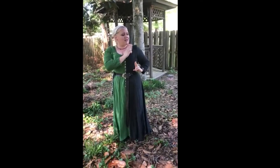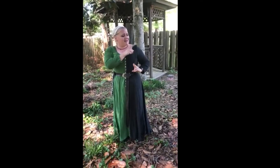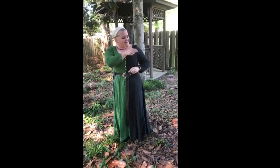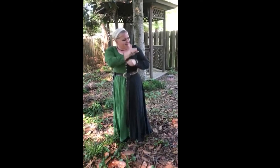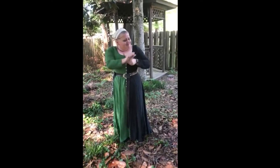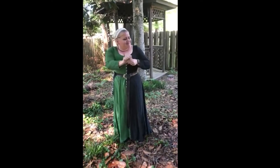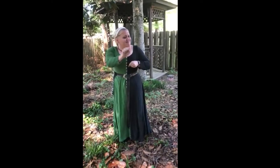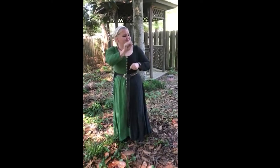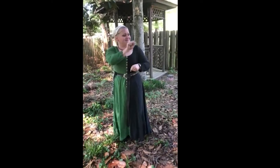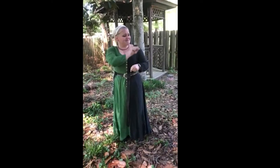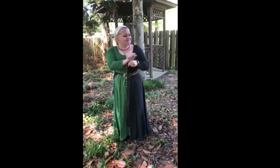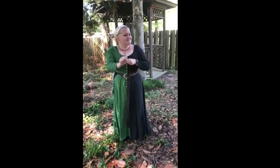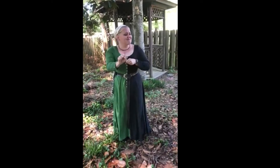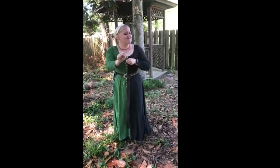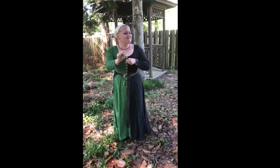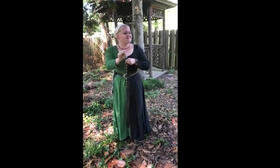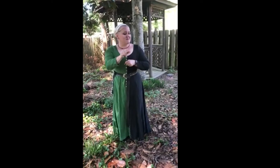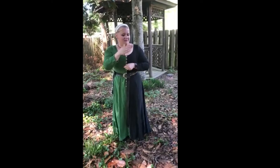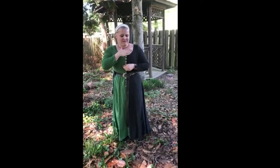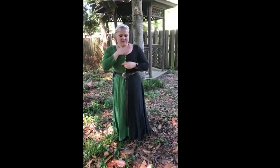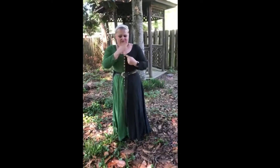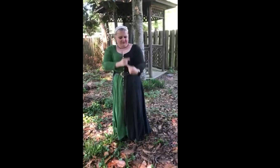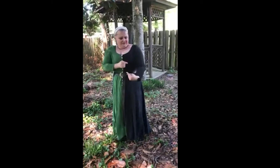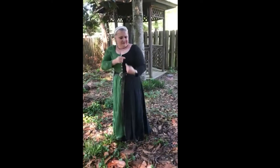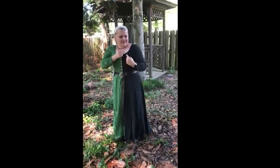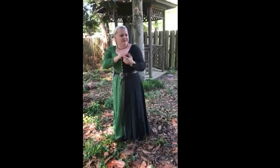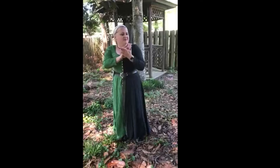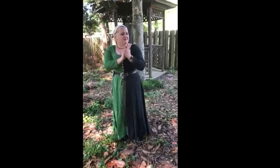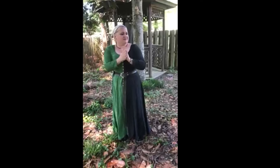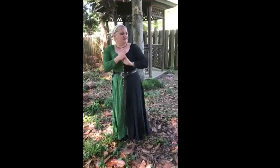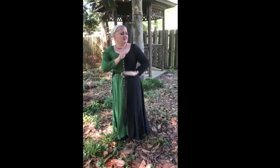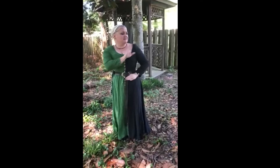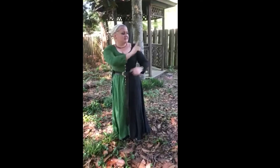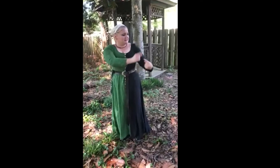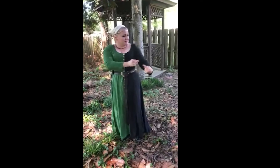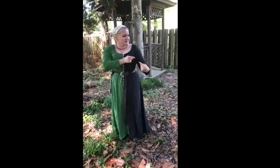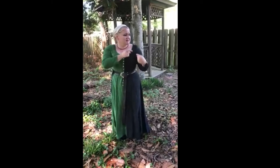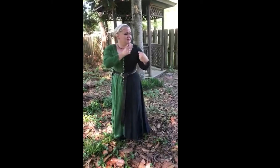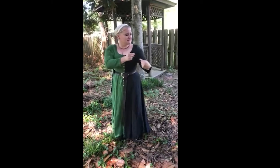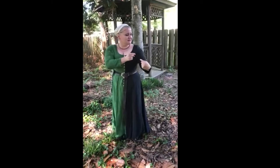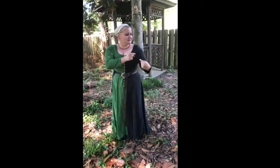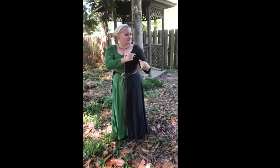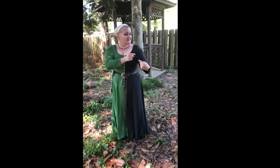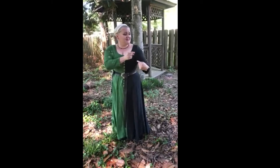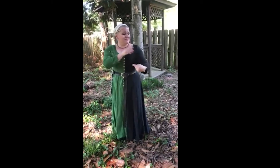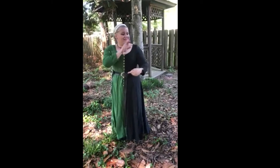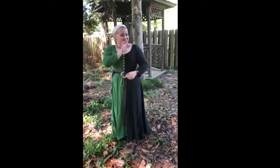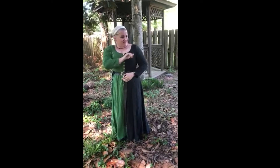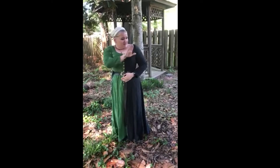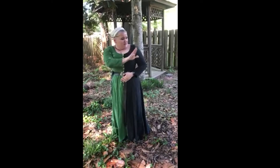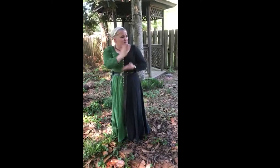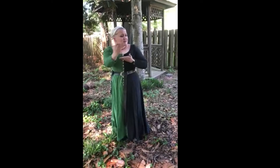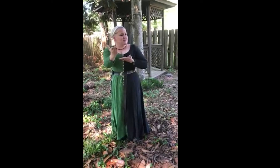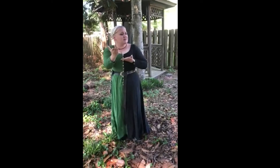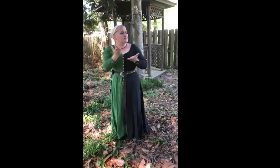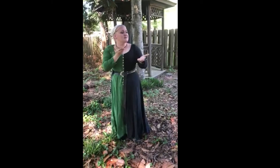in labor, you make my fight thy fight. Consider this